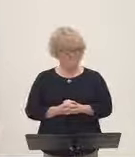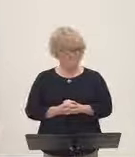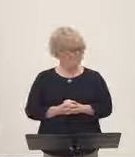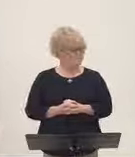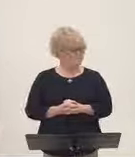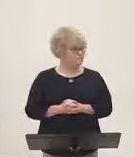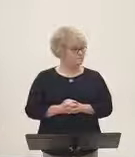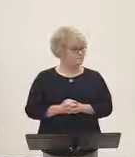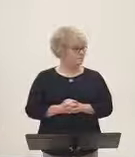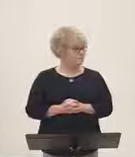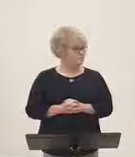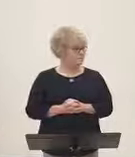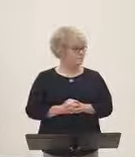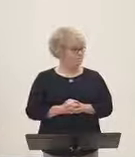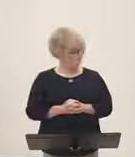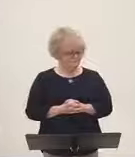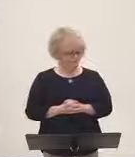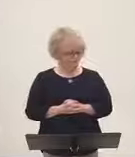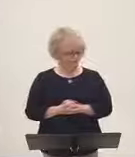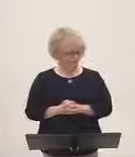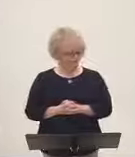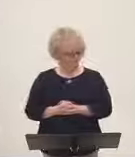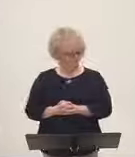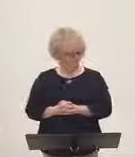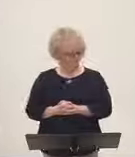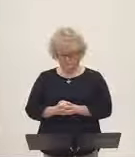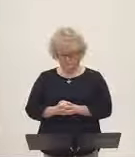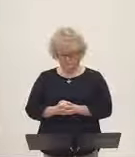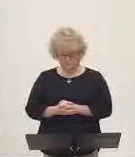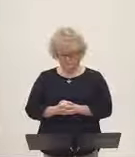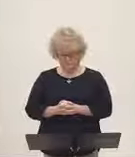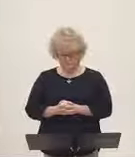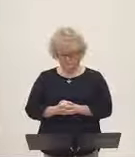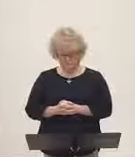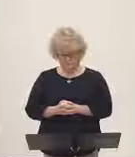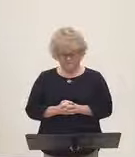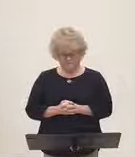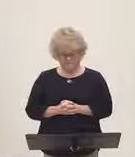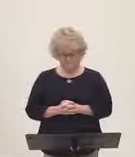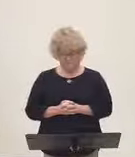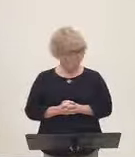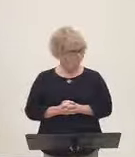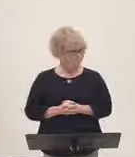and glorify you through your Son, Jesus Christ.